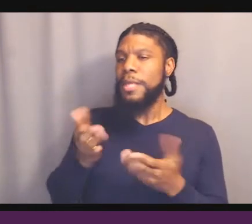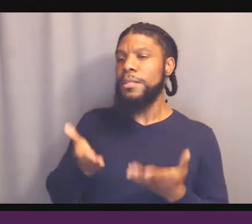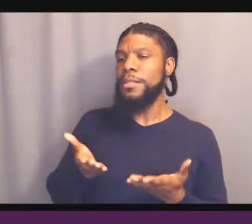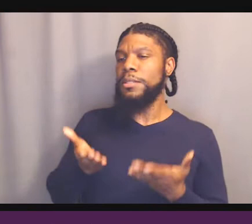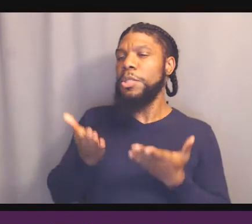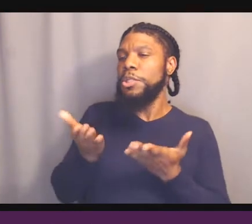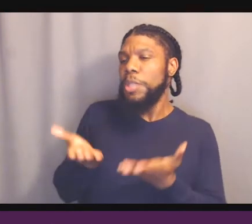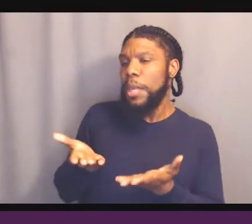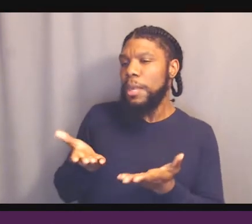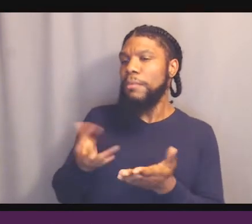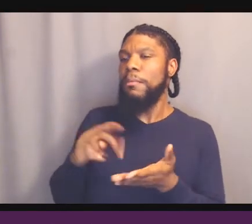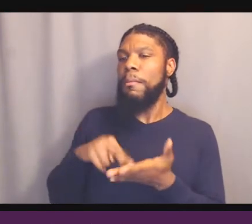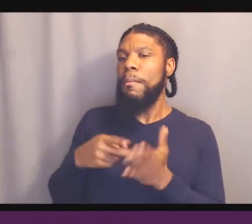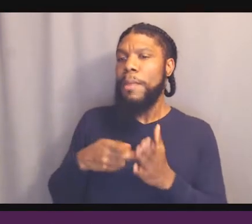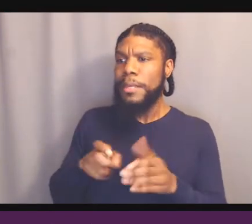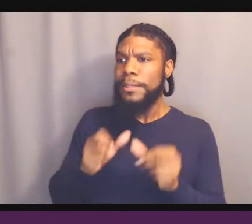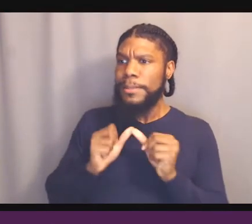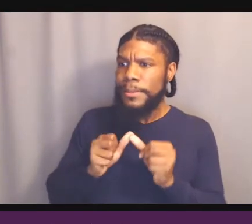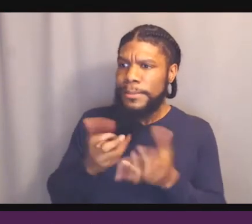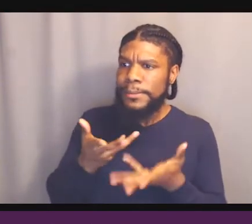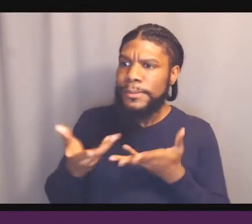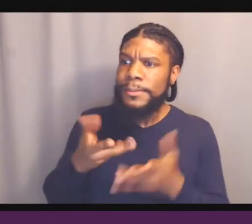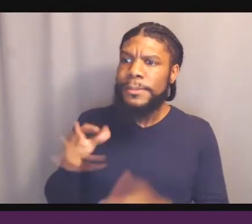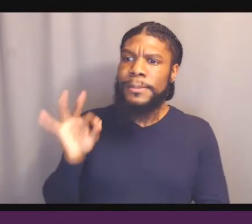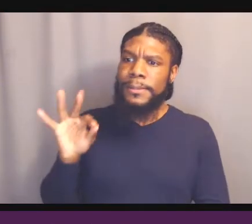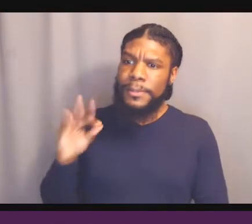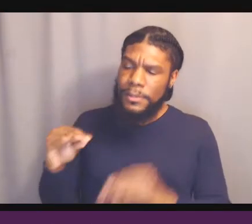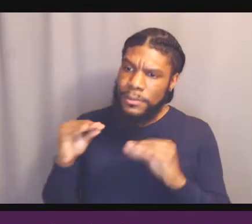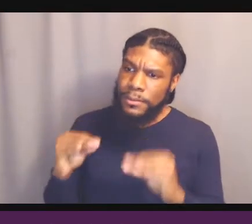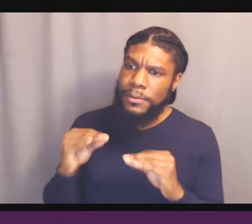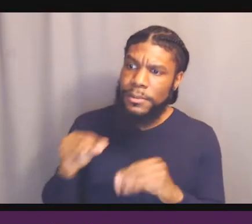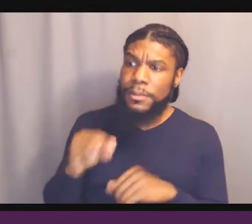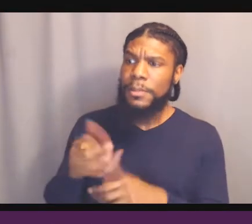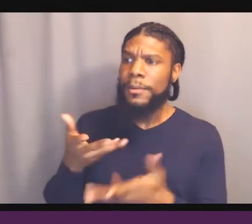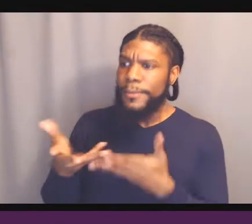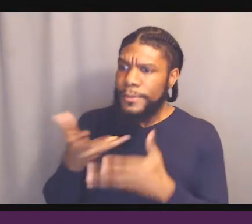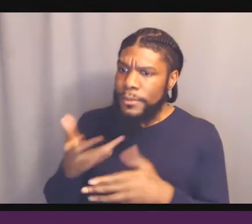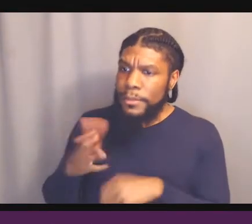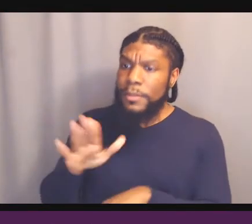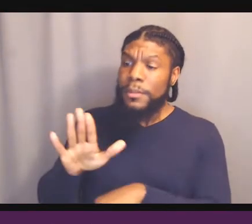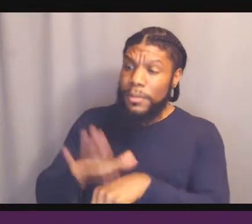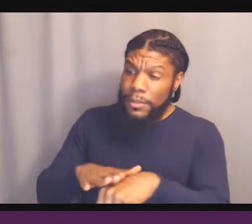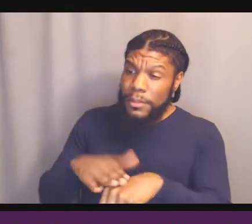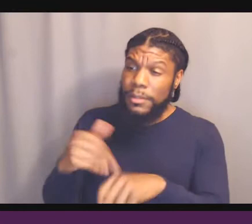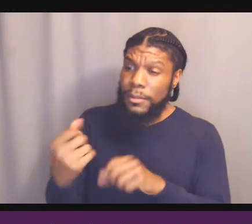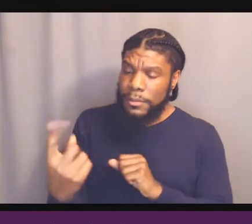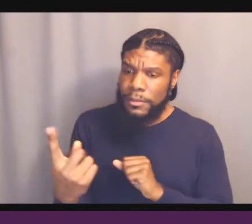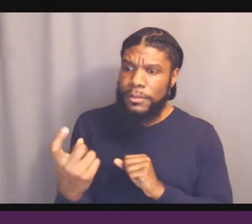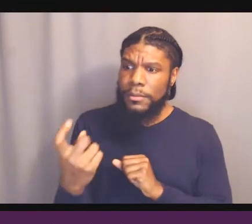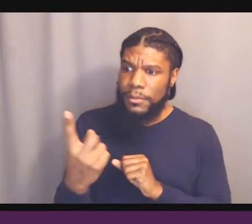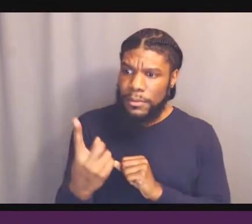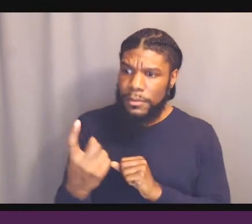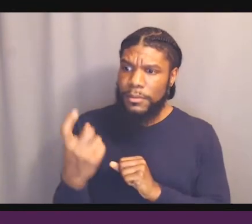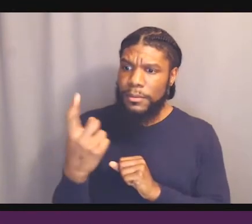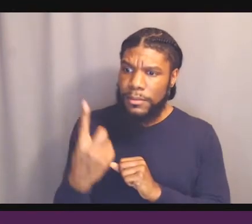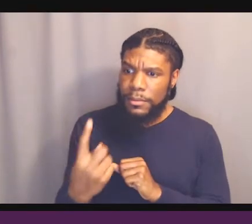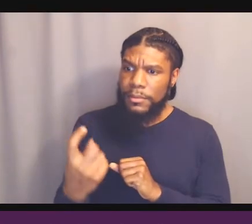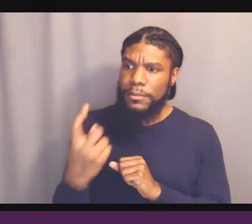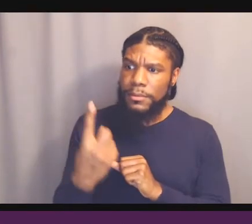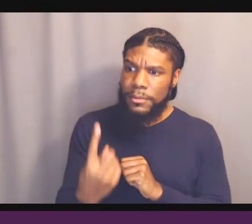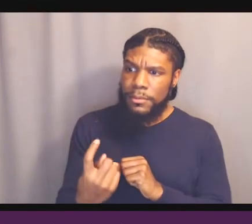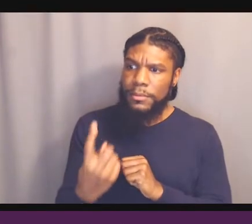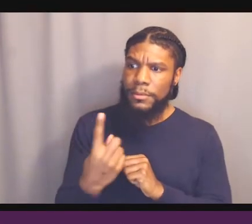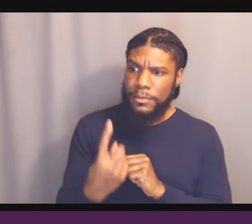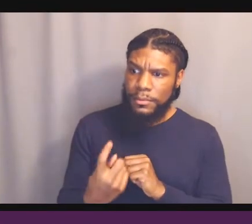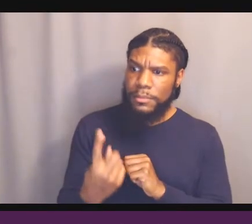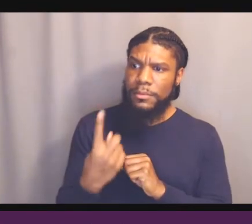kept talking to her until she came. Oh, God. Which means, listen, the other piece of why they're